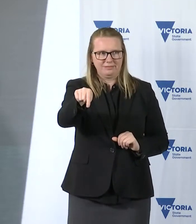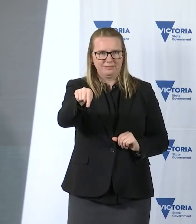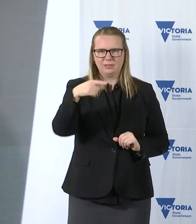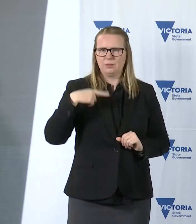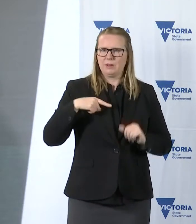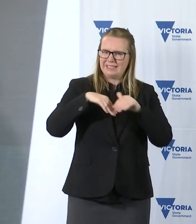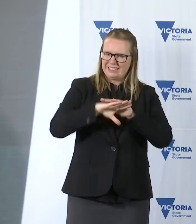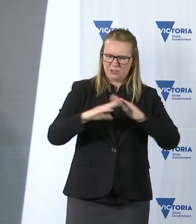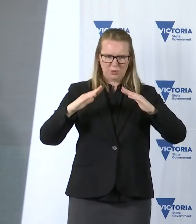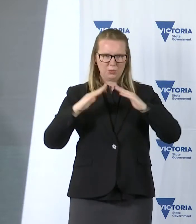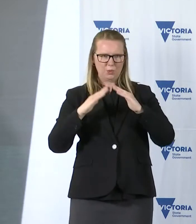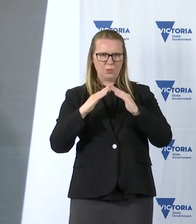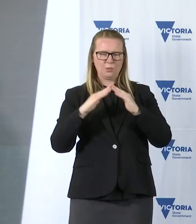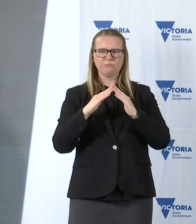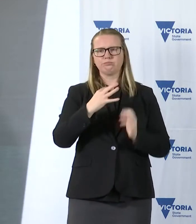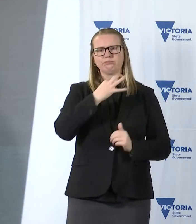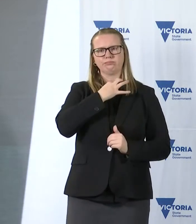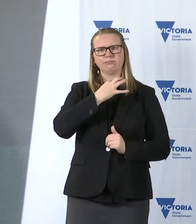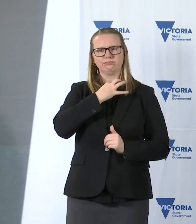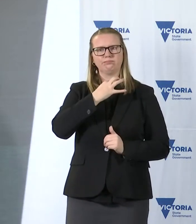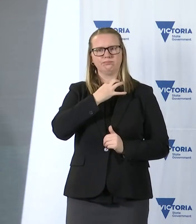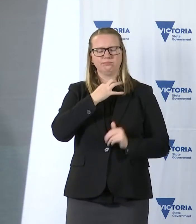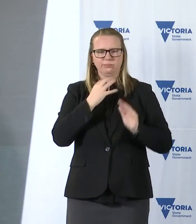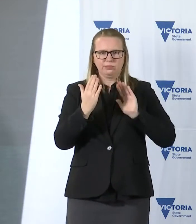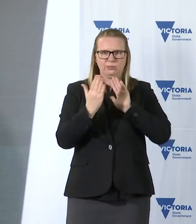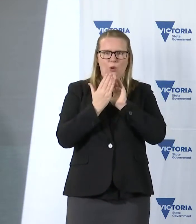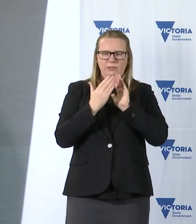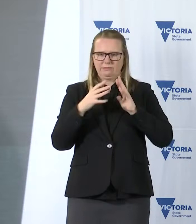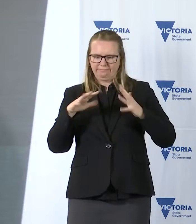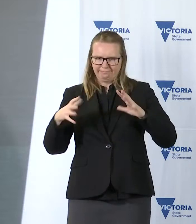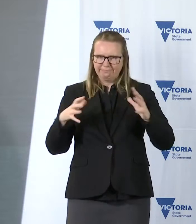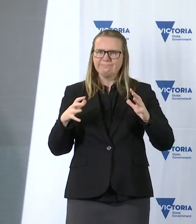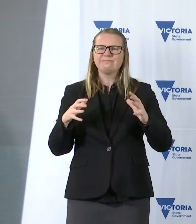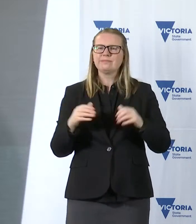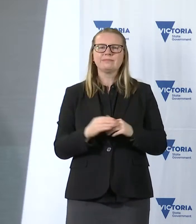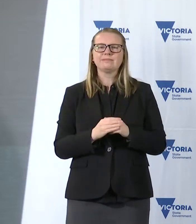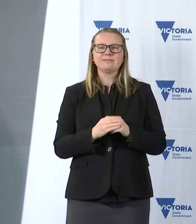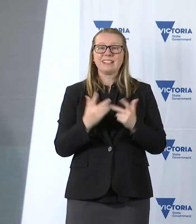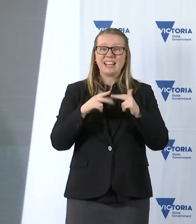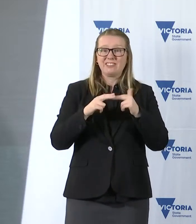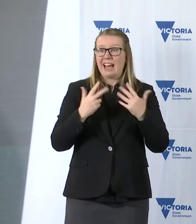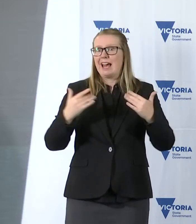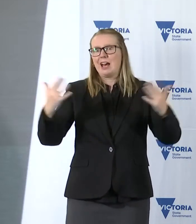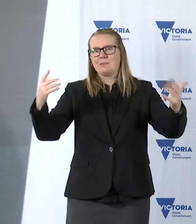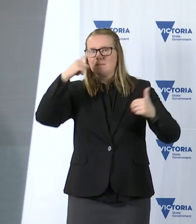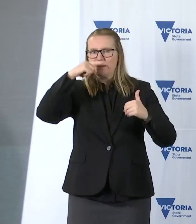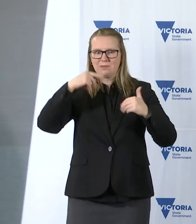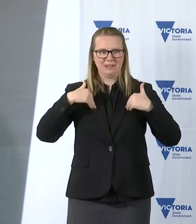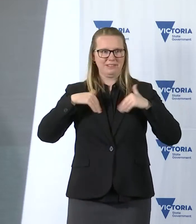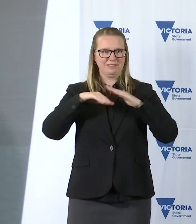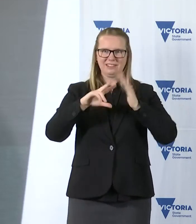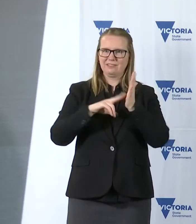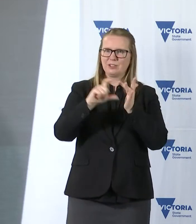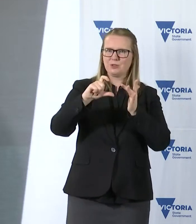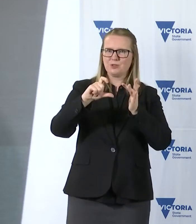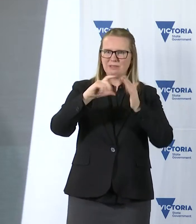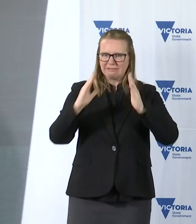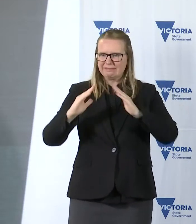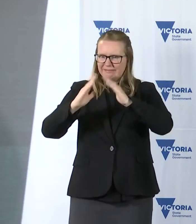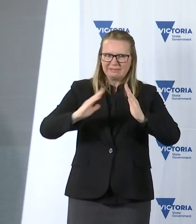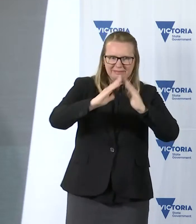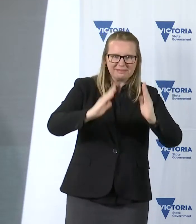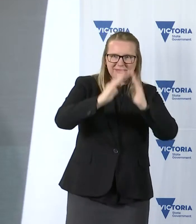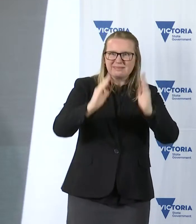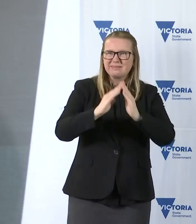that risk setting, and when you multiply it by a couple of million homes across Victoria, that's a substantial